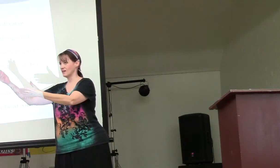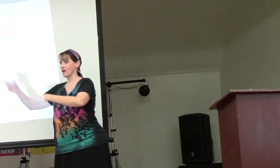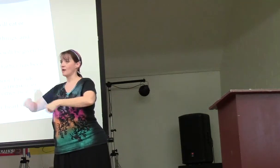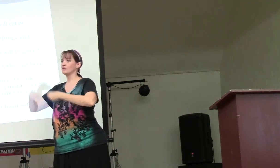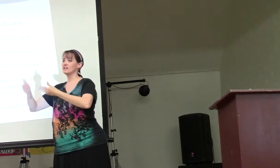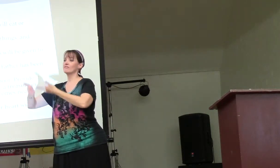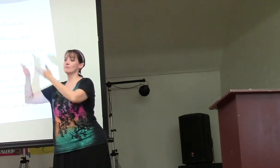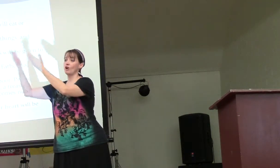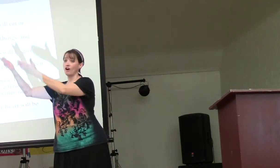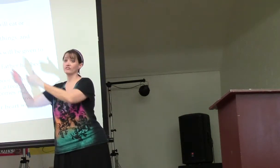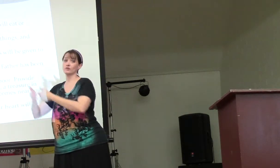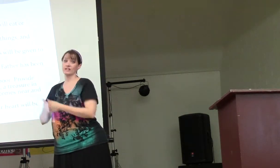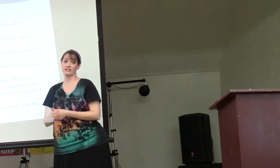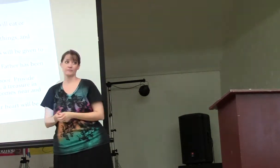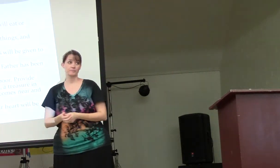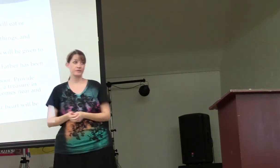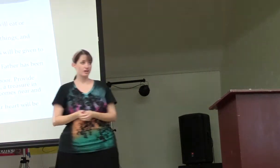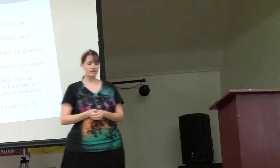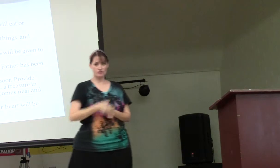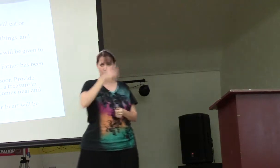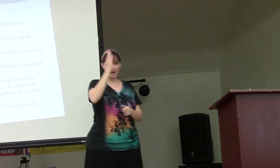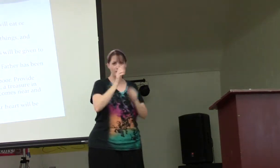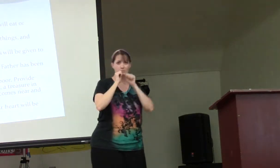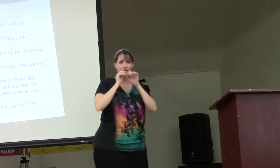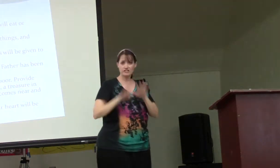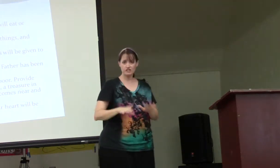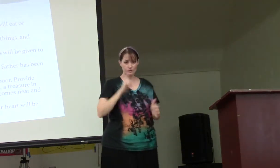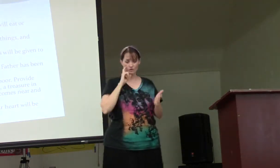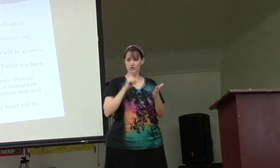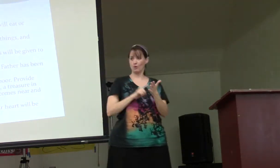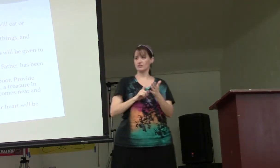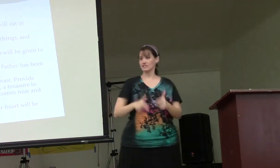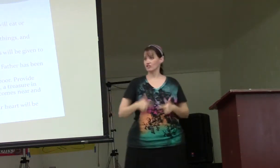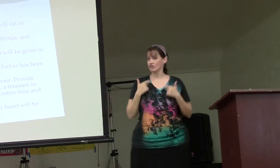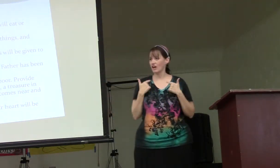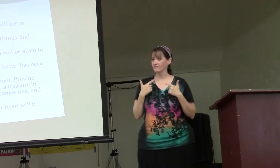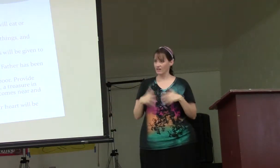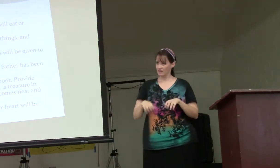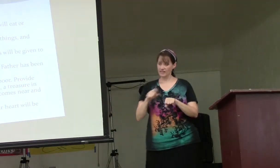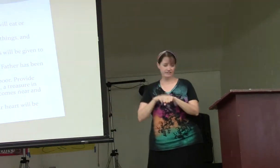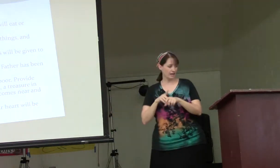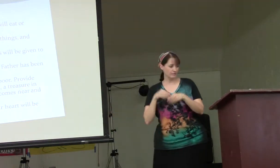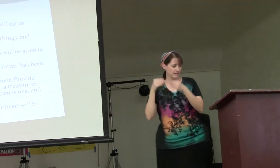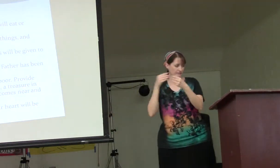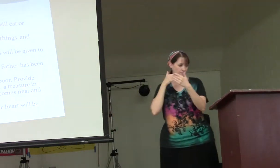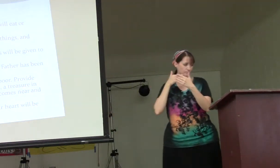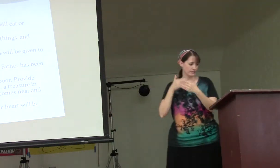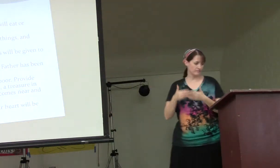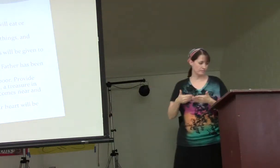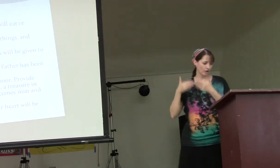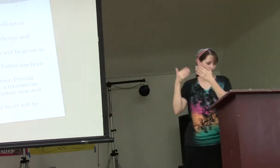I'm going to give him an offering. So when God blesses you and you notice it in your life, take the time, give him an